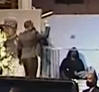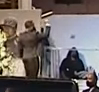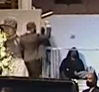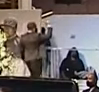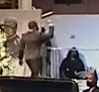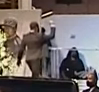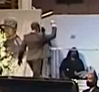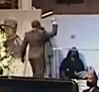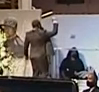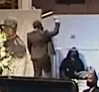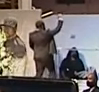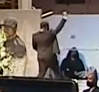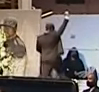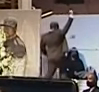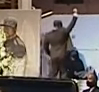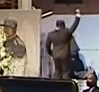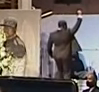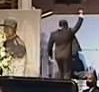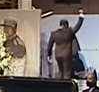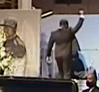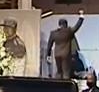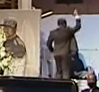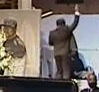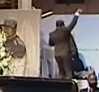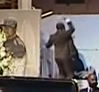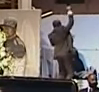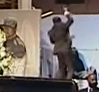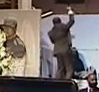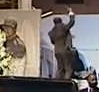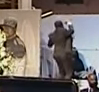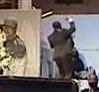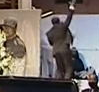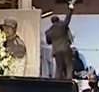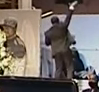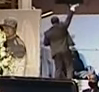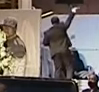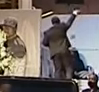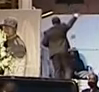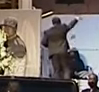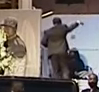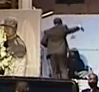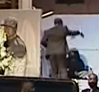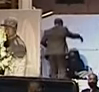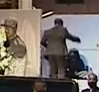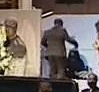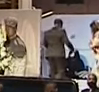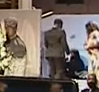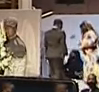am. I am. Nobody like me. Nobody. King of kings. King of kings.